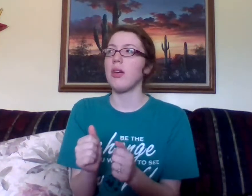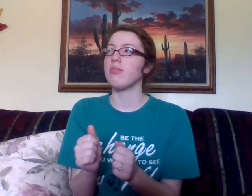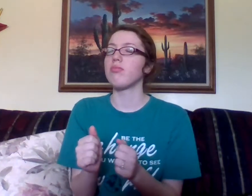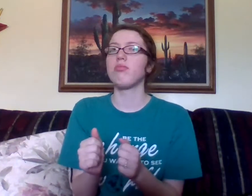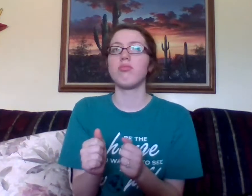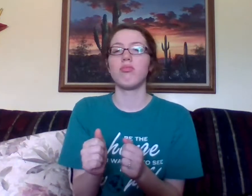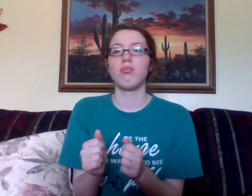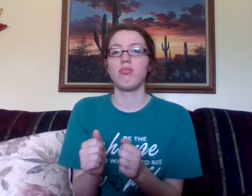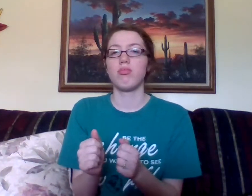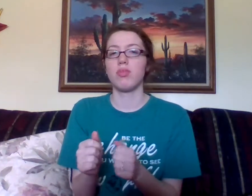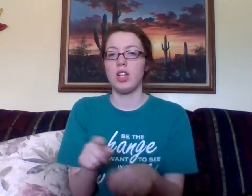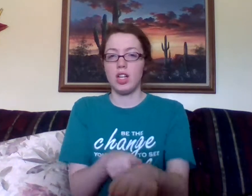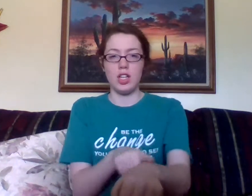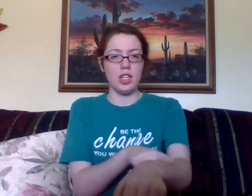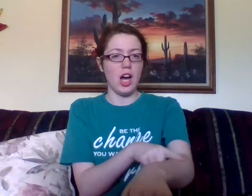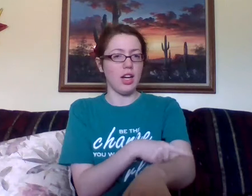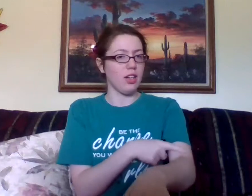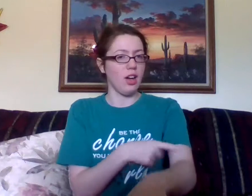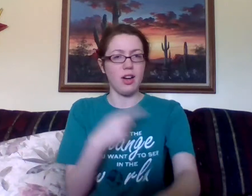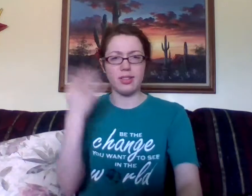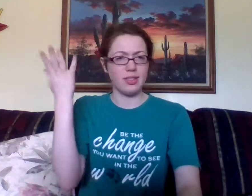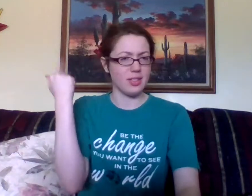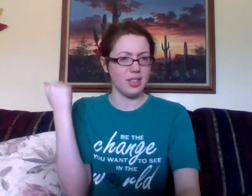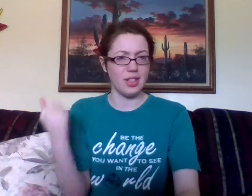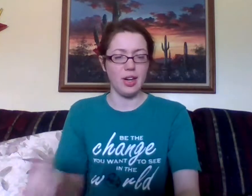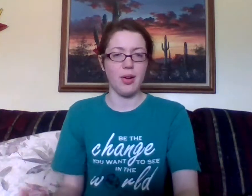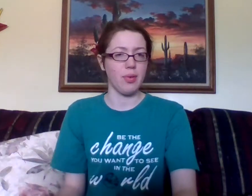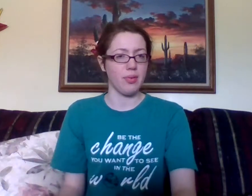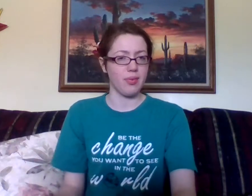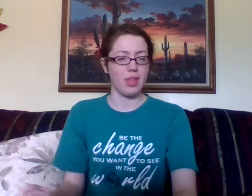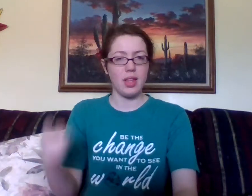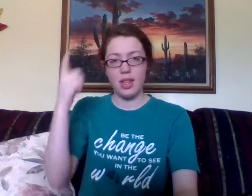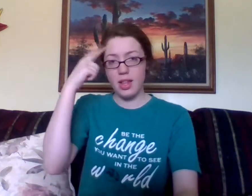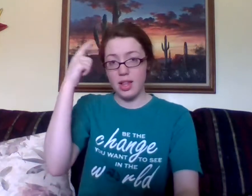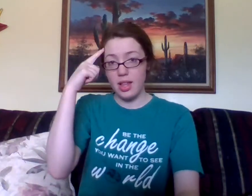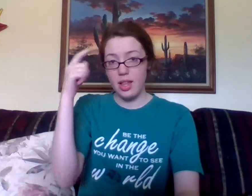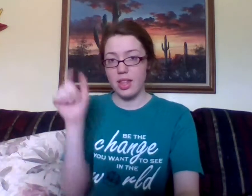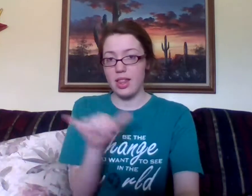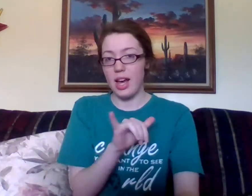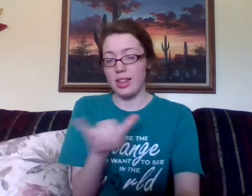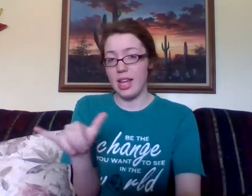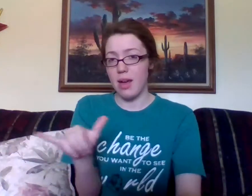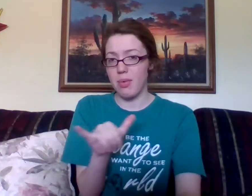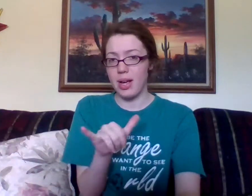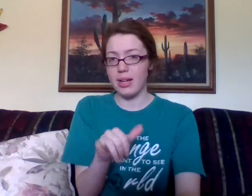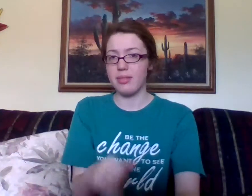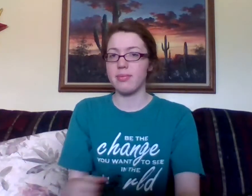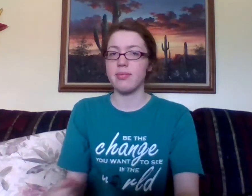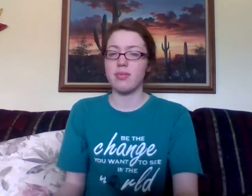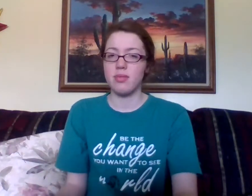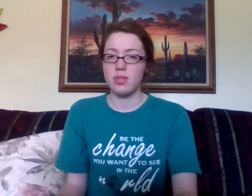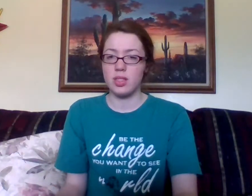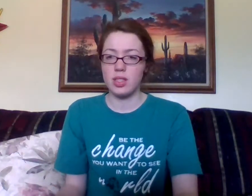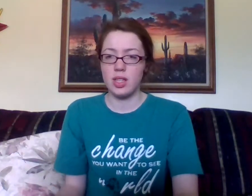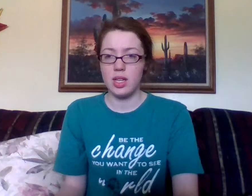um, not long ago, thought that way,